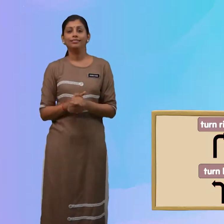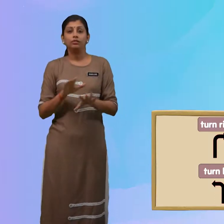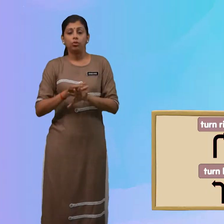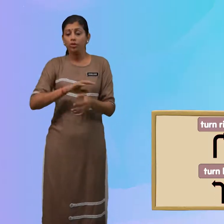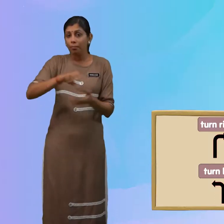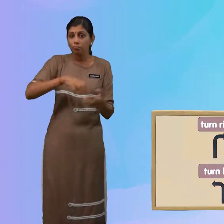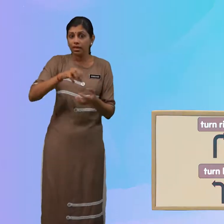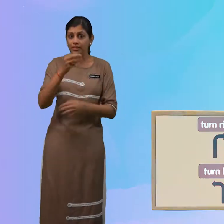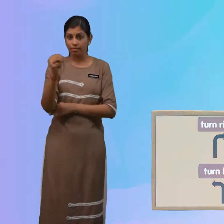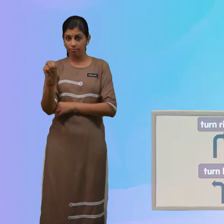Don't mix them.